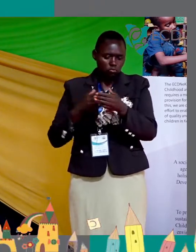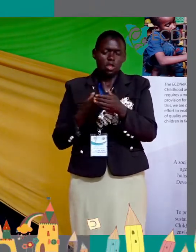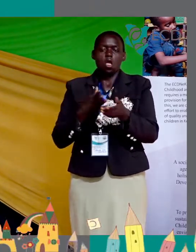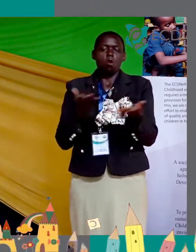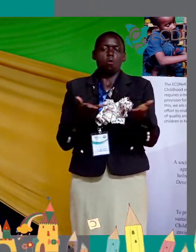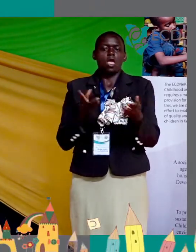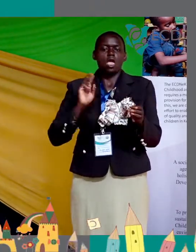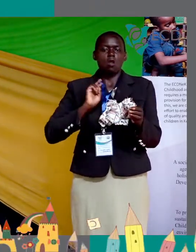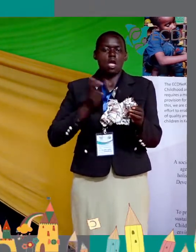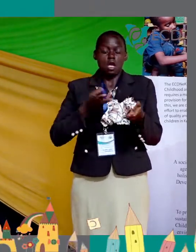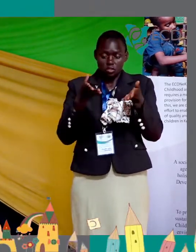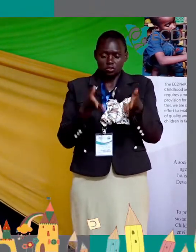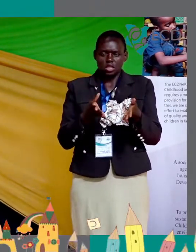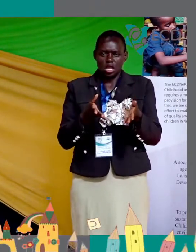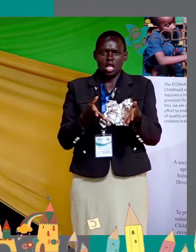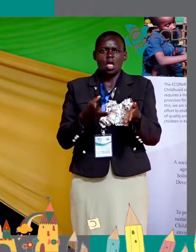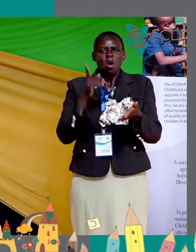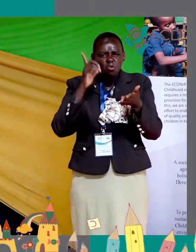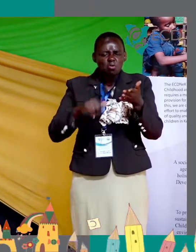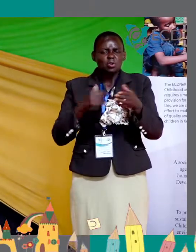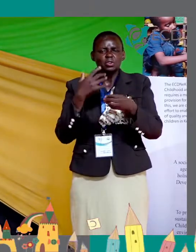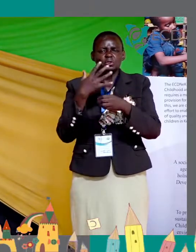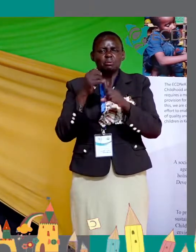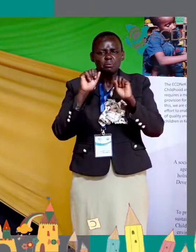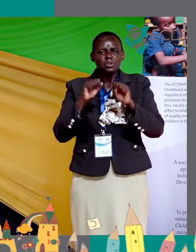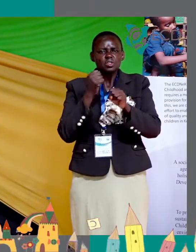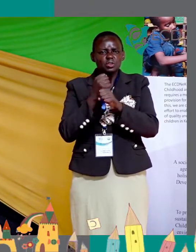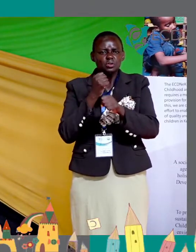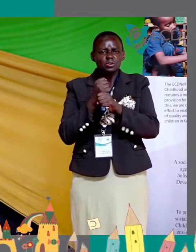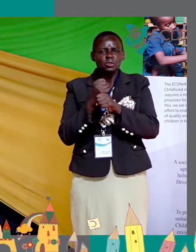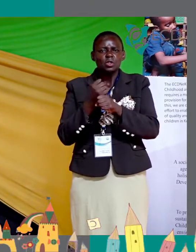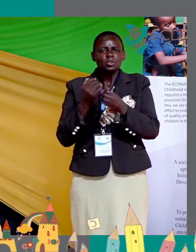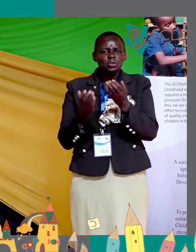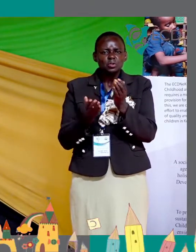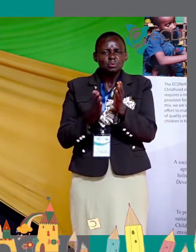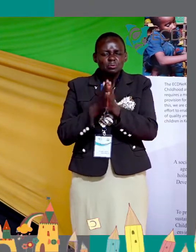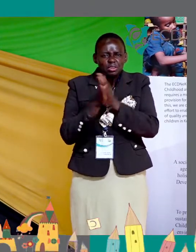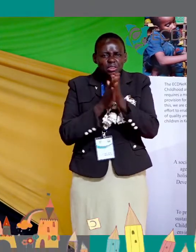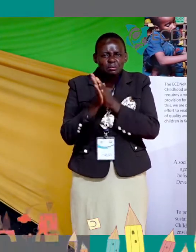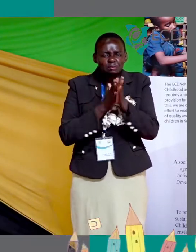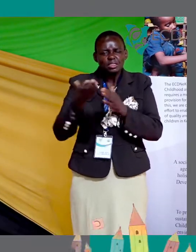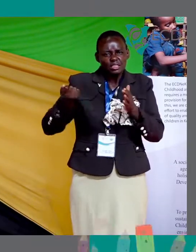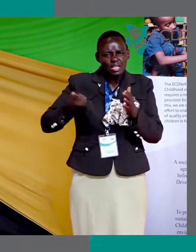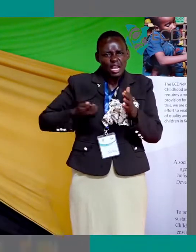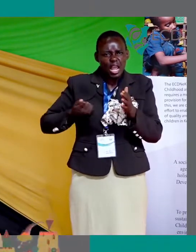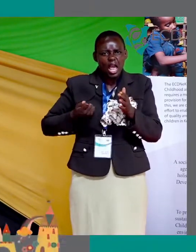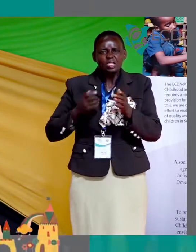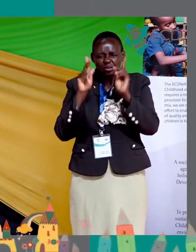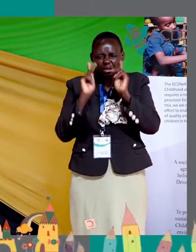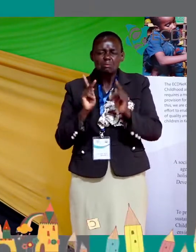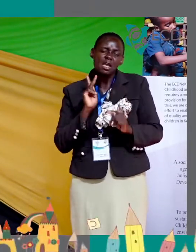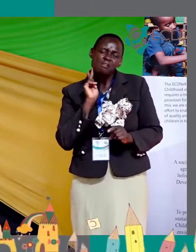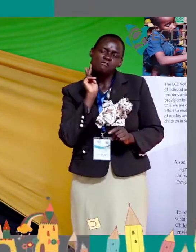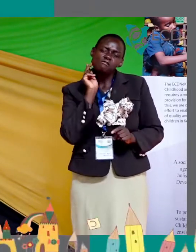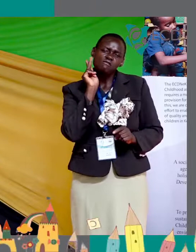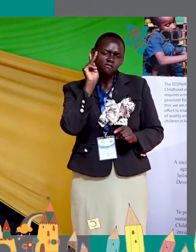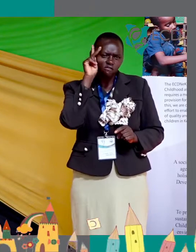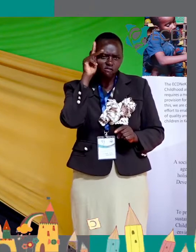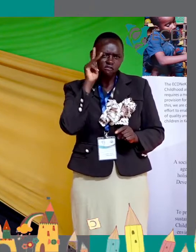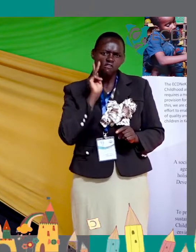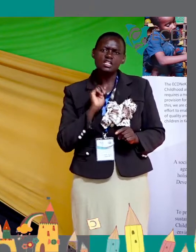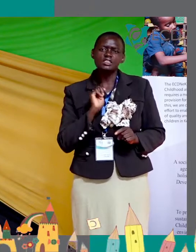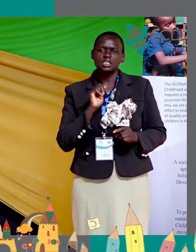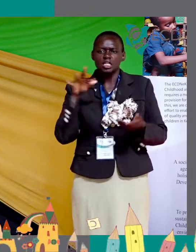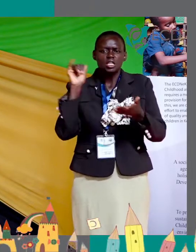are today. What is it that we can do to motivate a girl child to remain a virgin? That when she's